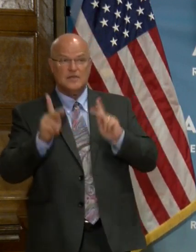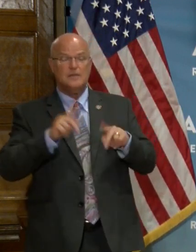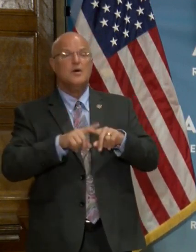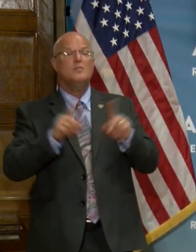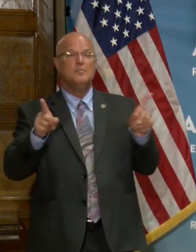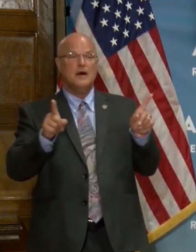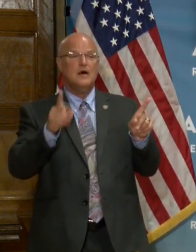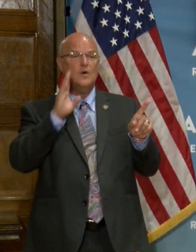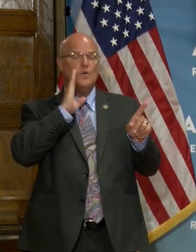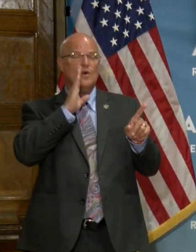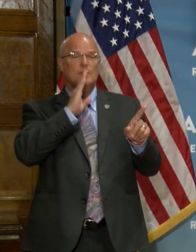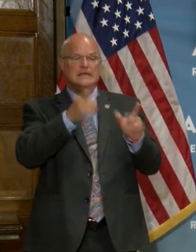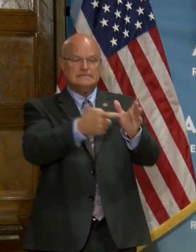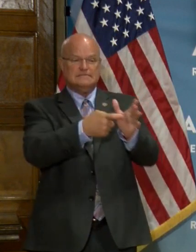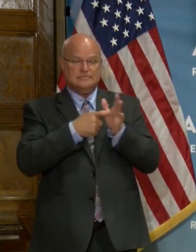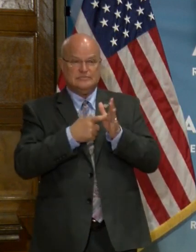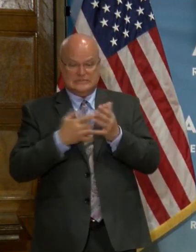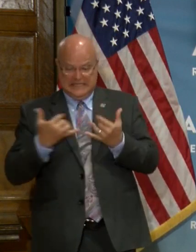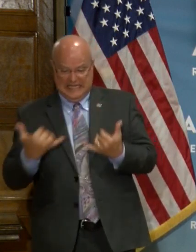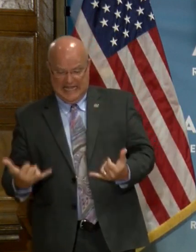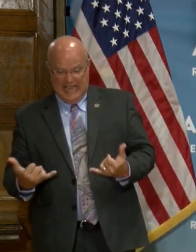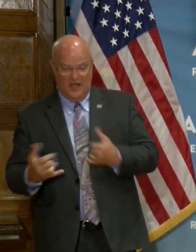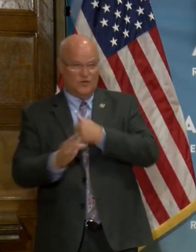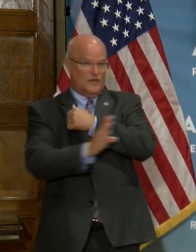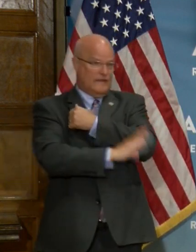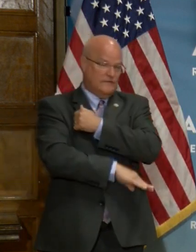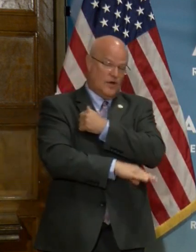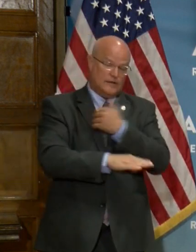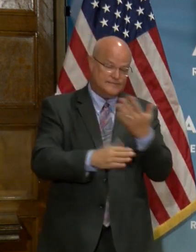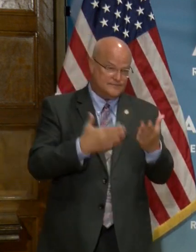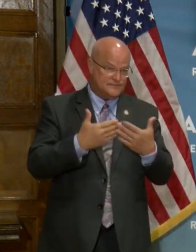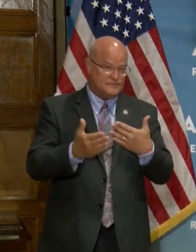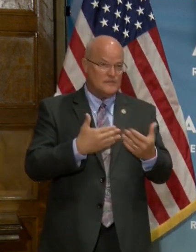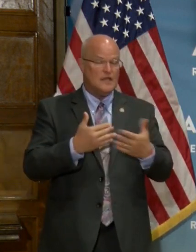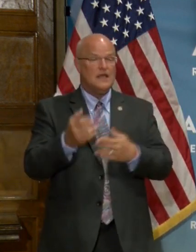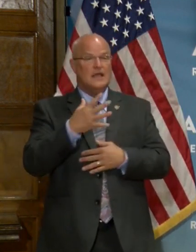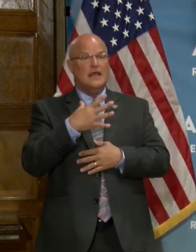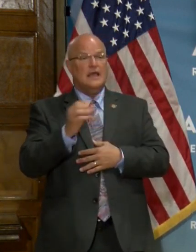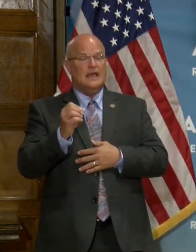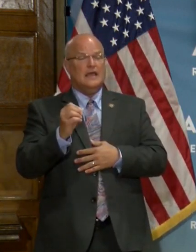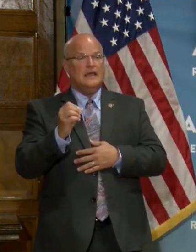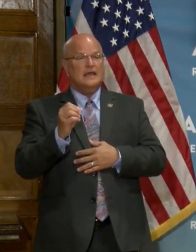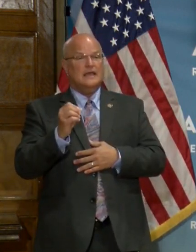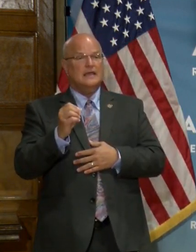but it's going to be essential whether it's now or whether it's in the fall, and